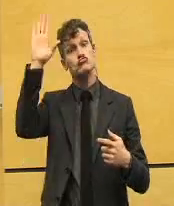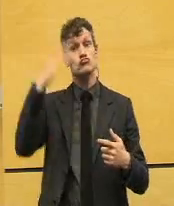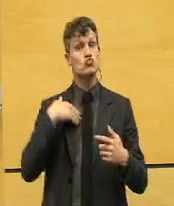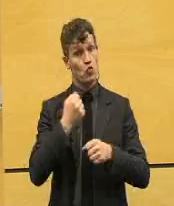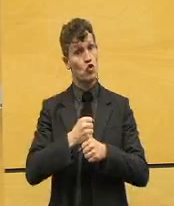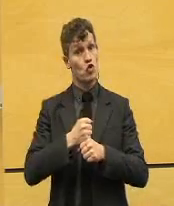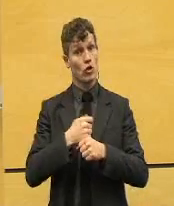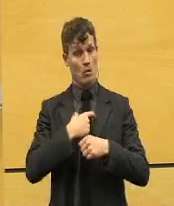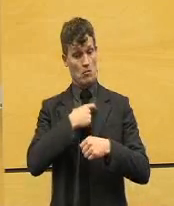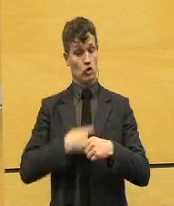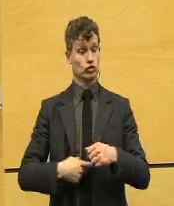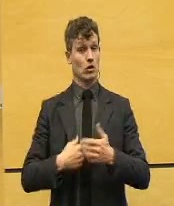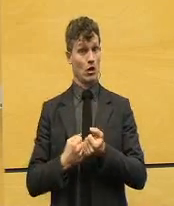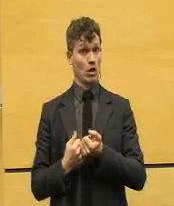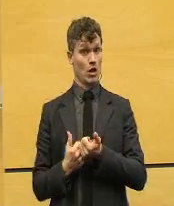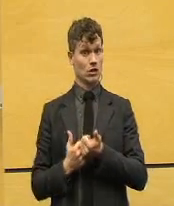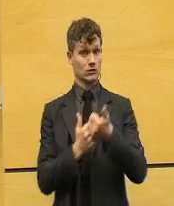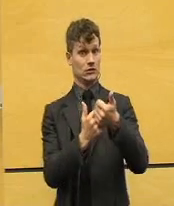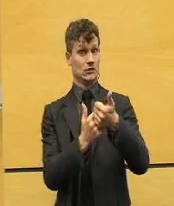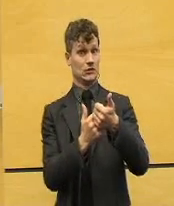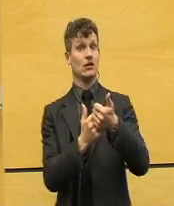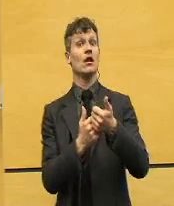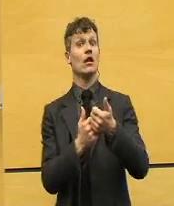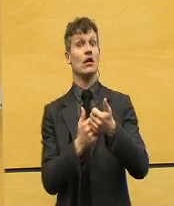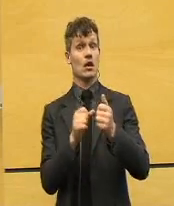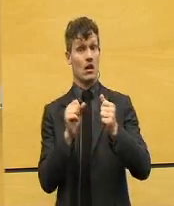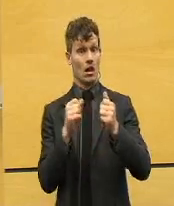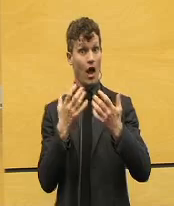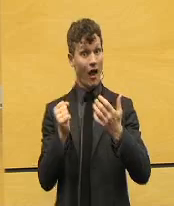looking forward to continuation of dialogue tomorrow.